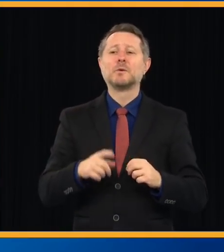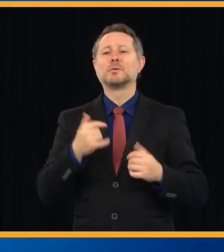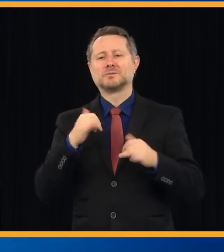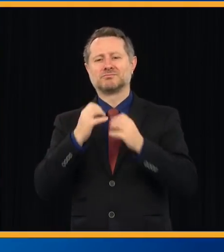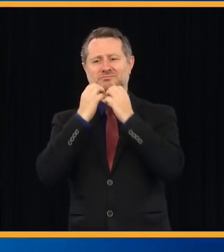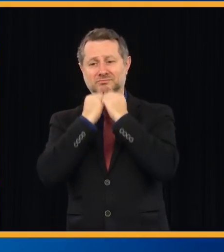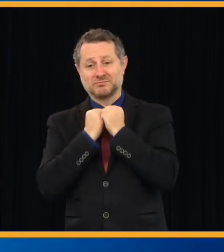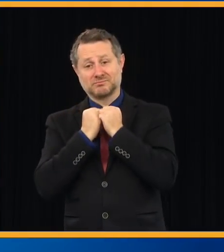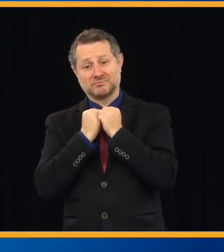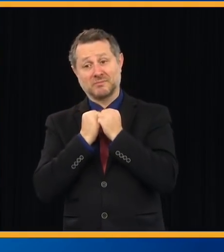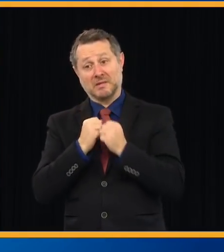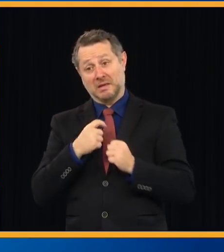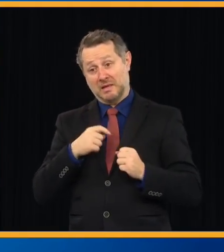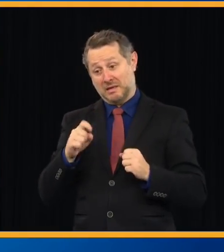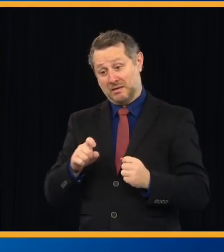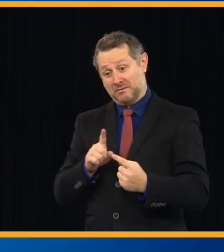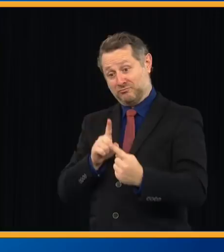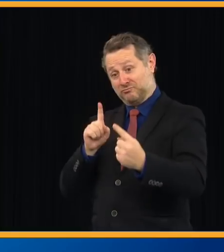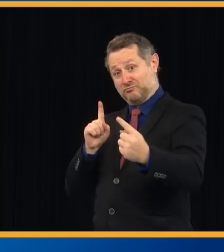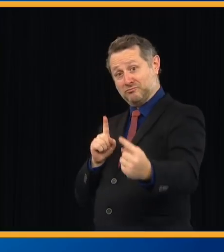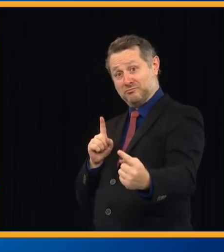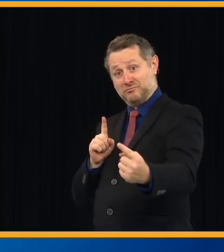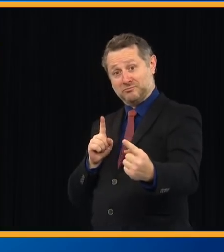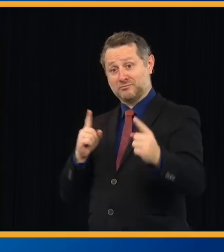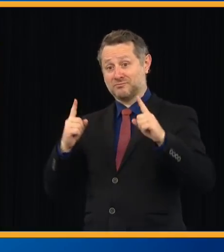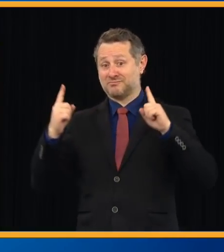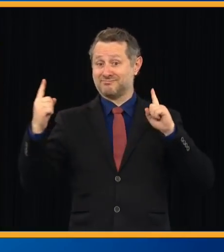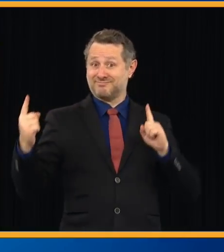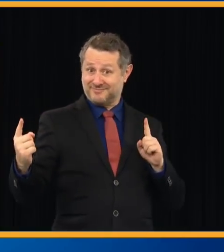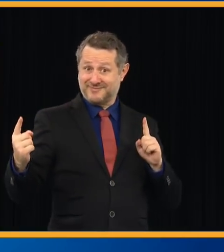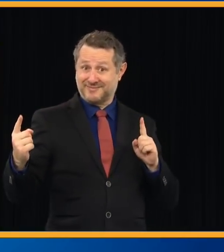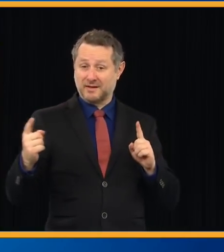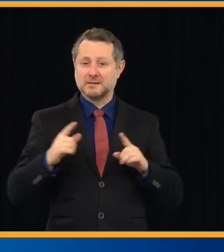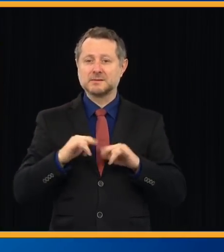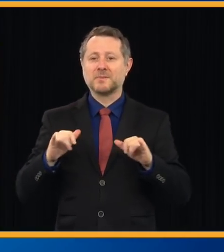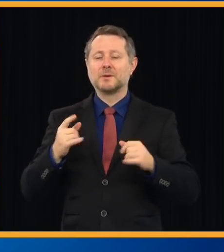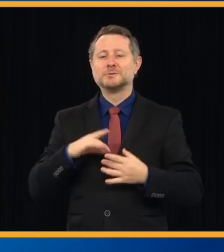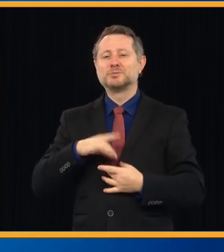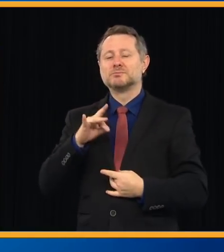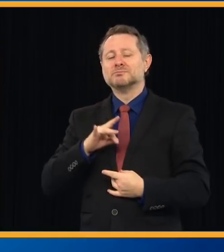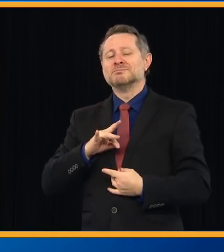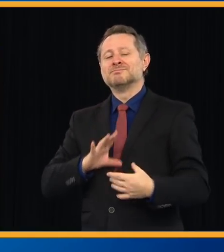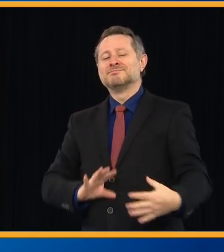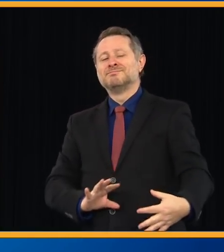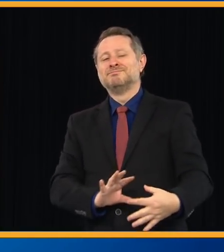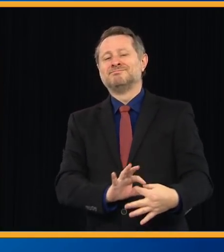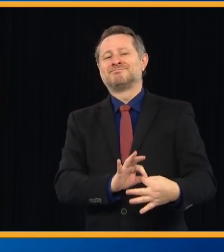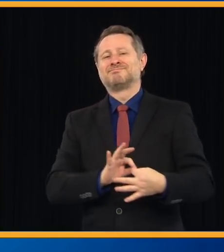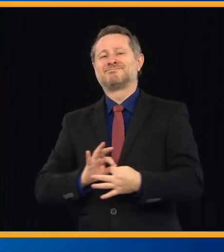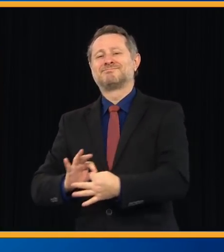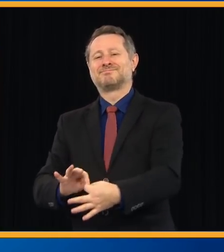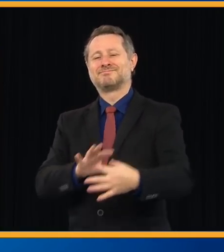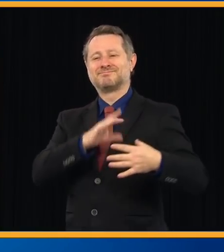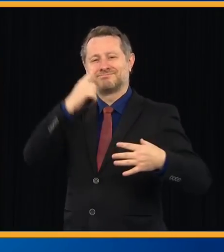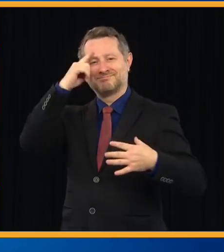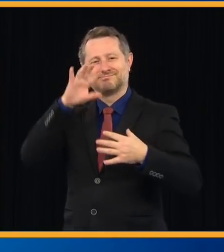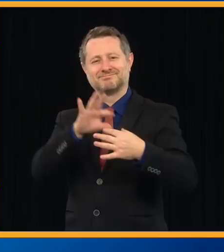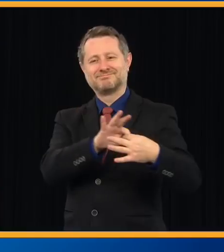socially distanced, but you can be spiritually connected and closer in ways you've never been